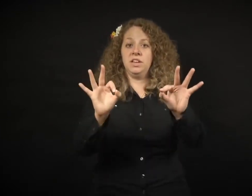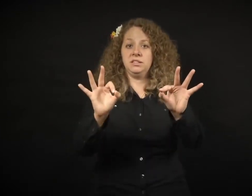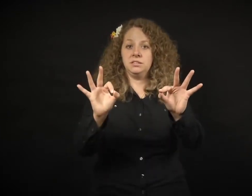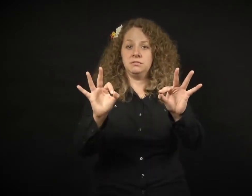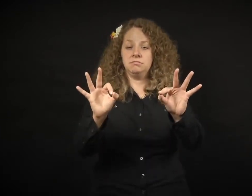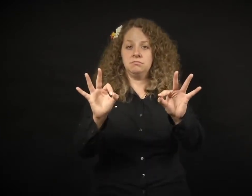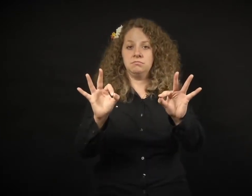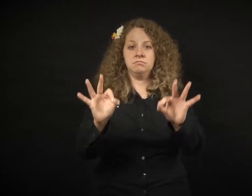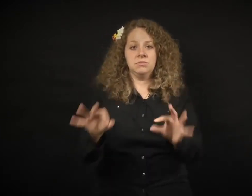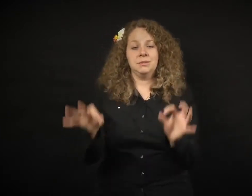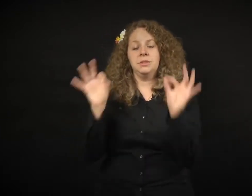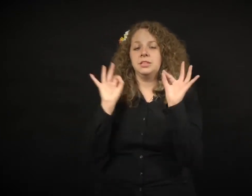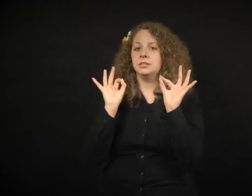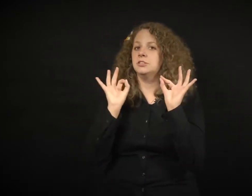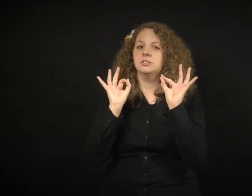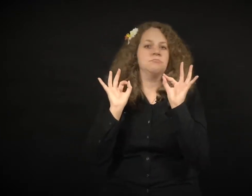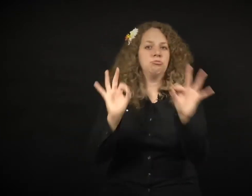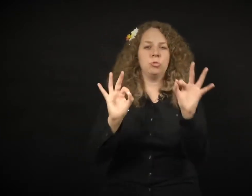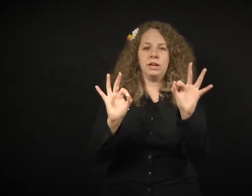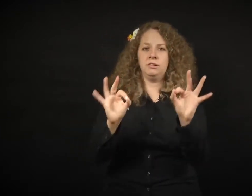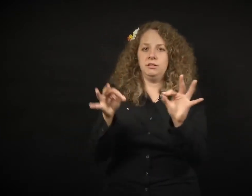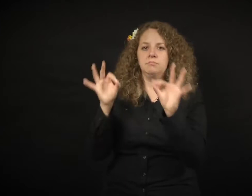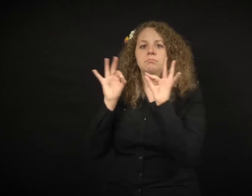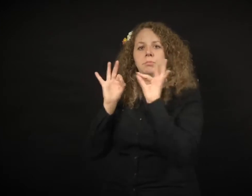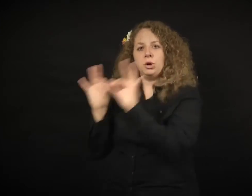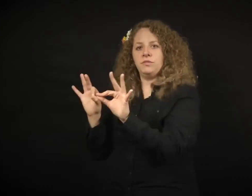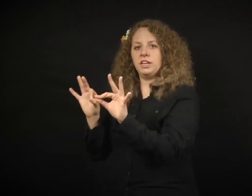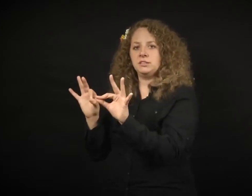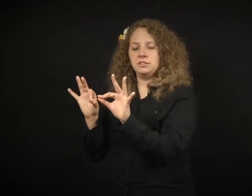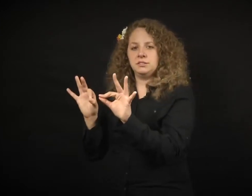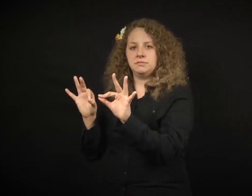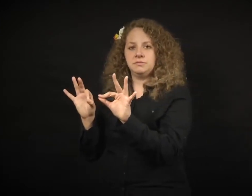Perfect. And that's just right on. Perfect.